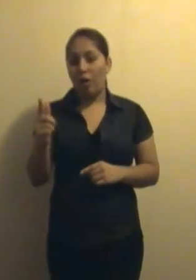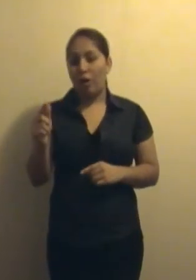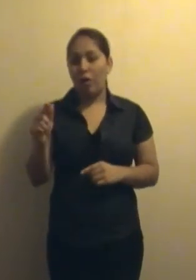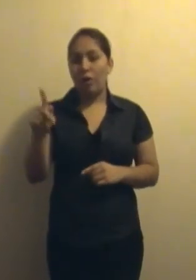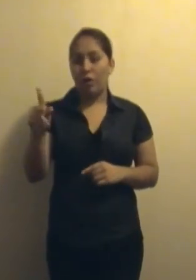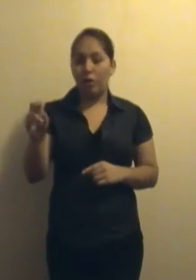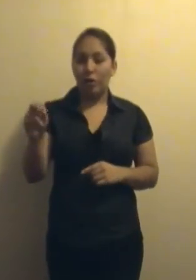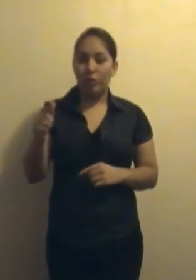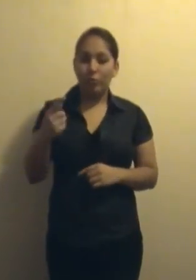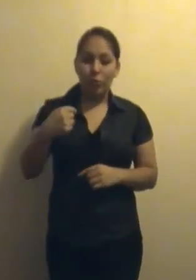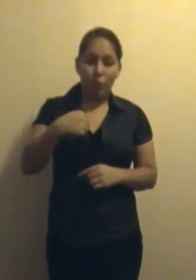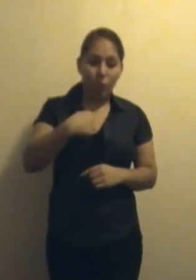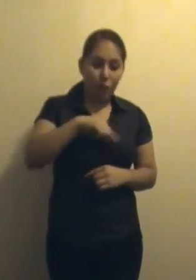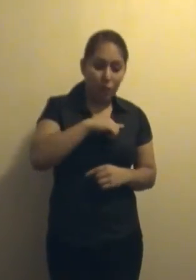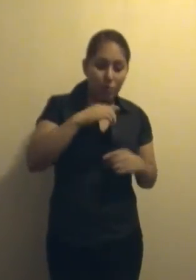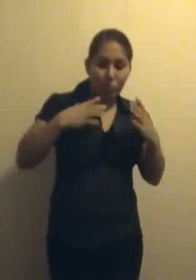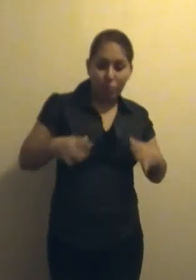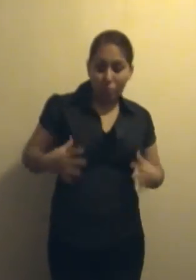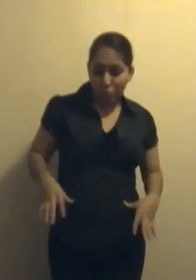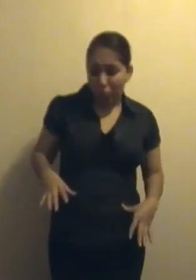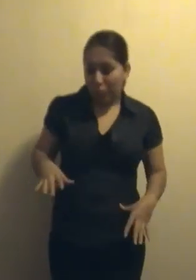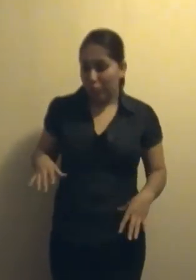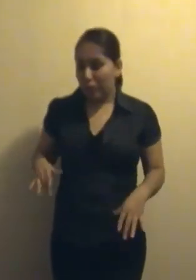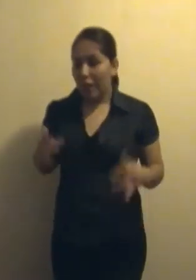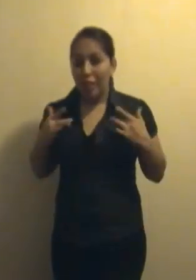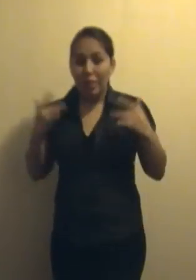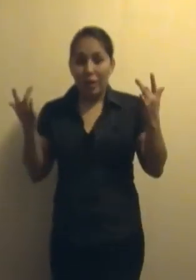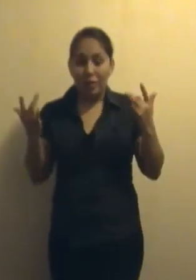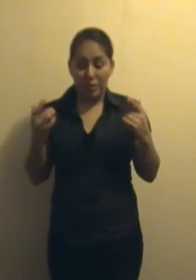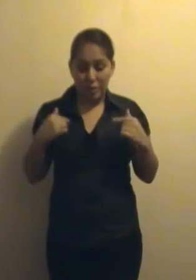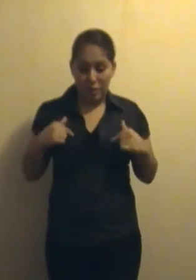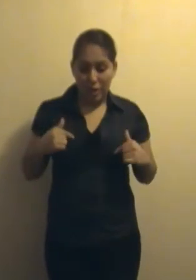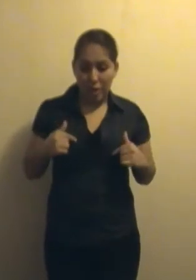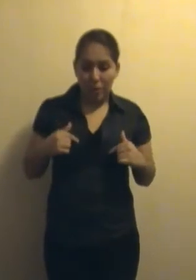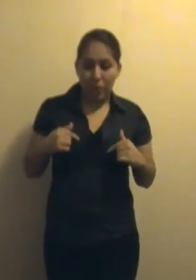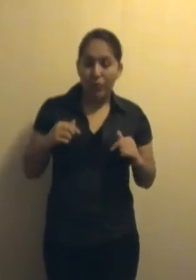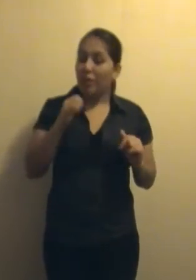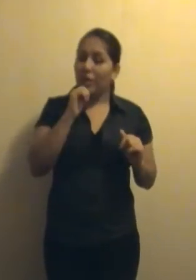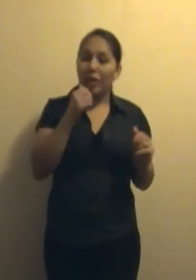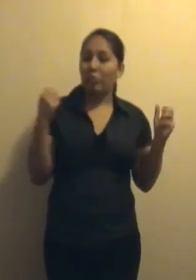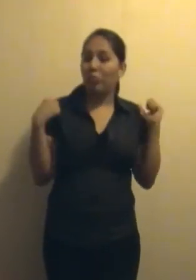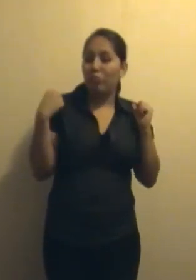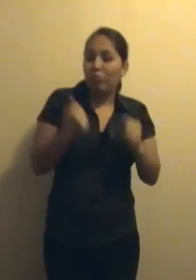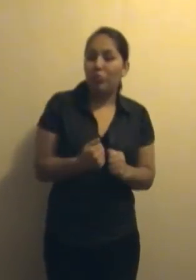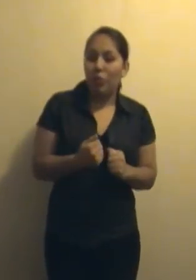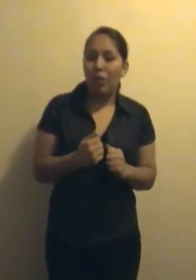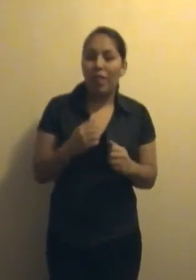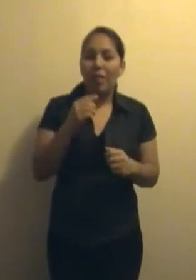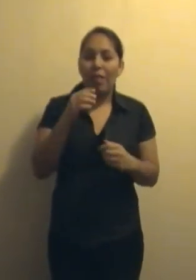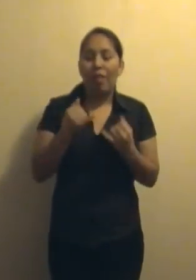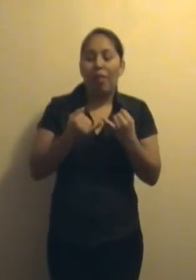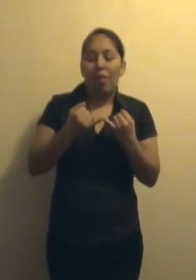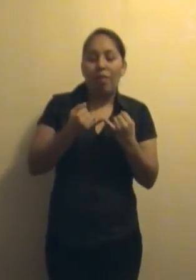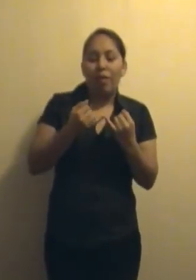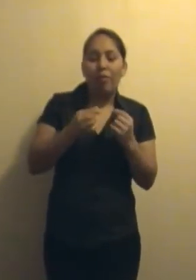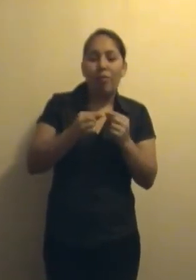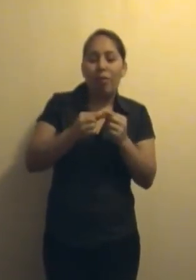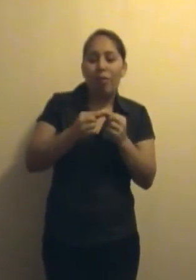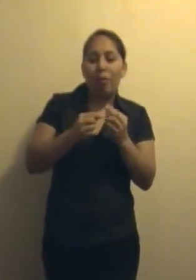had on a thin wool jacket and very thin summer pants, but we were determined to see some of downtown